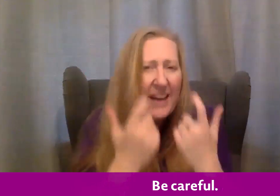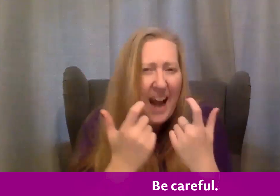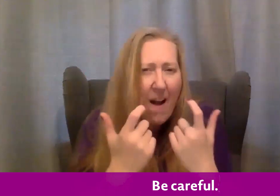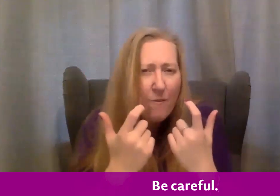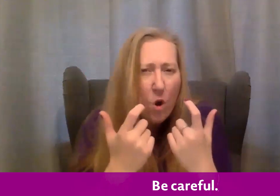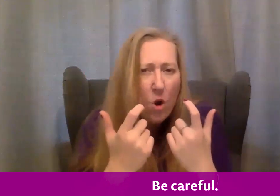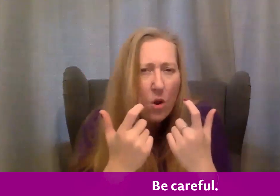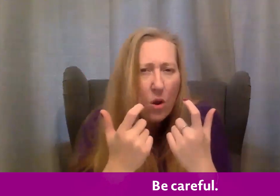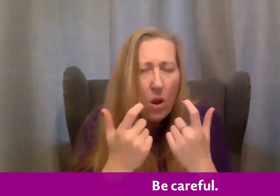be careful